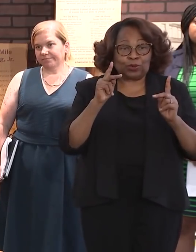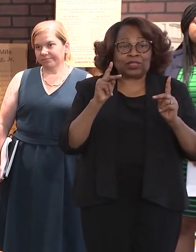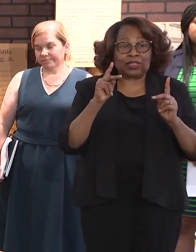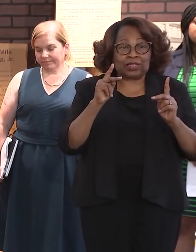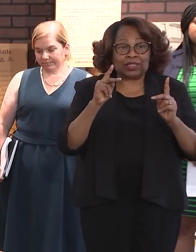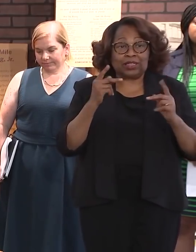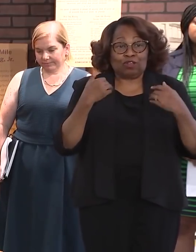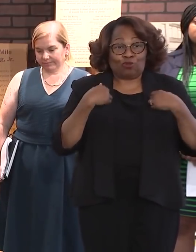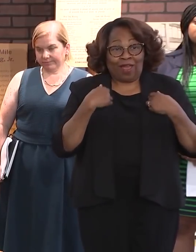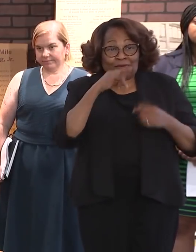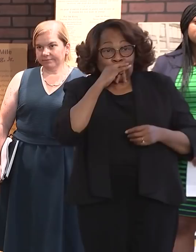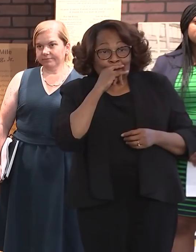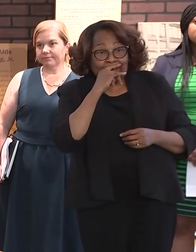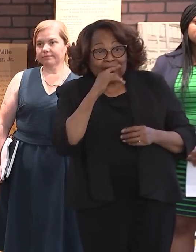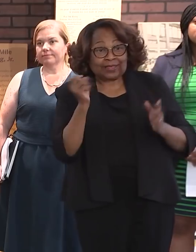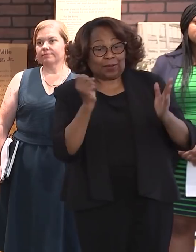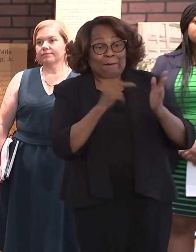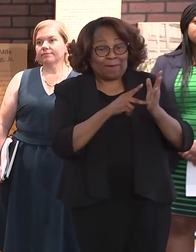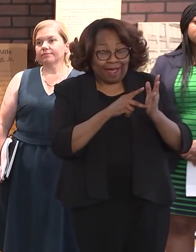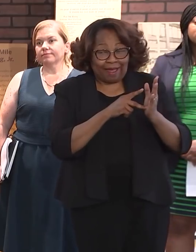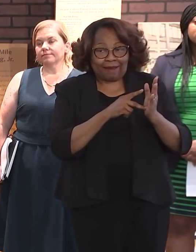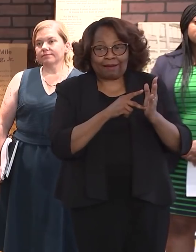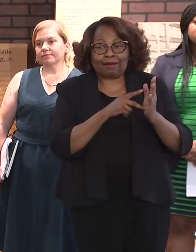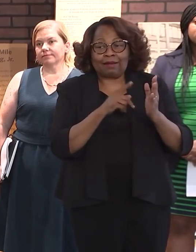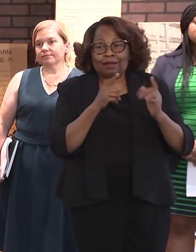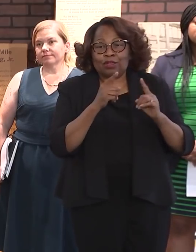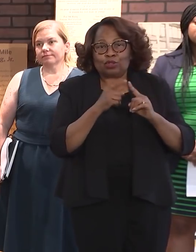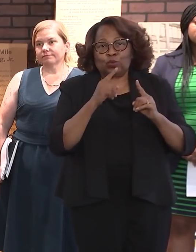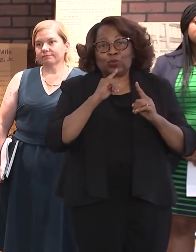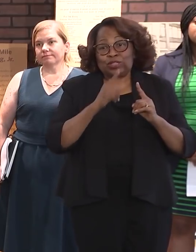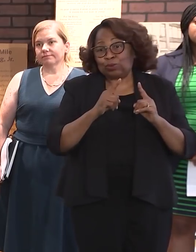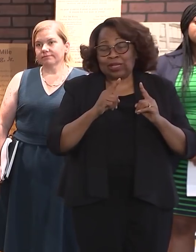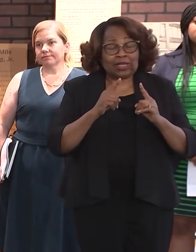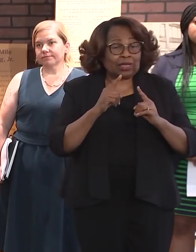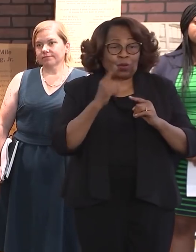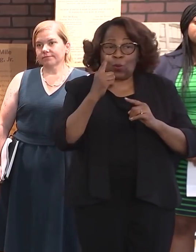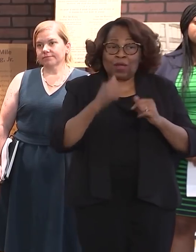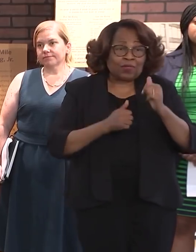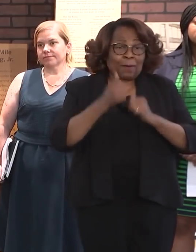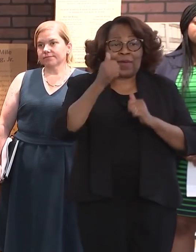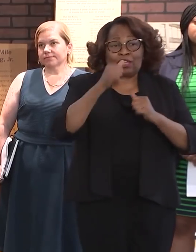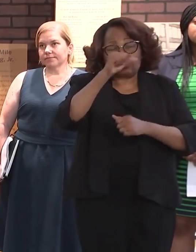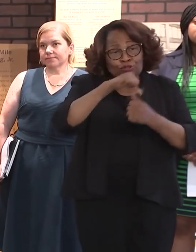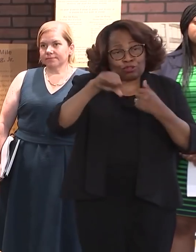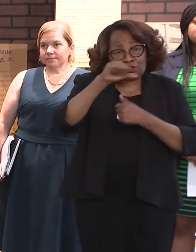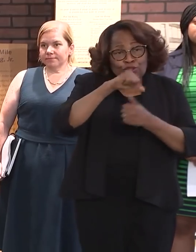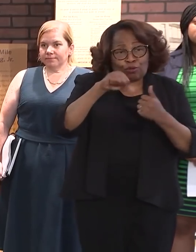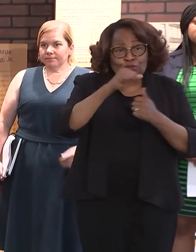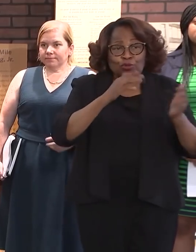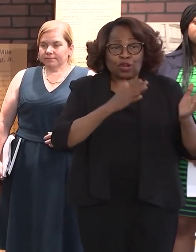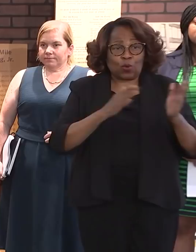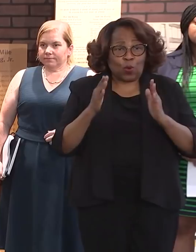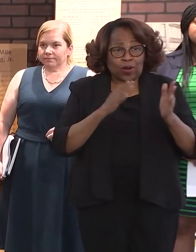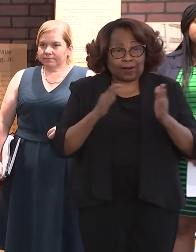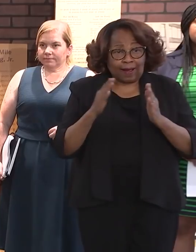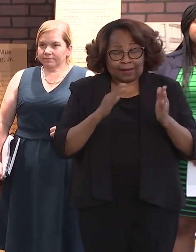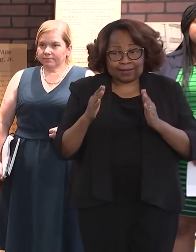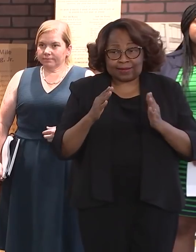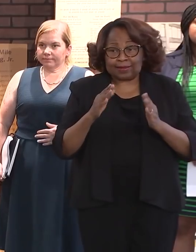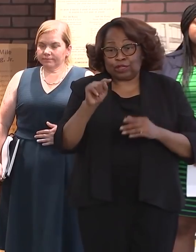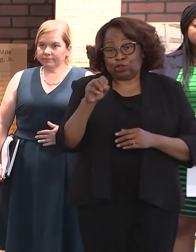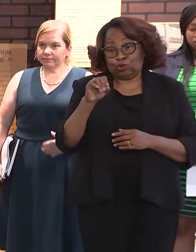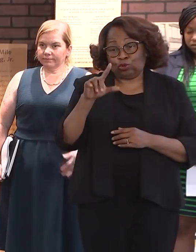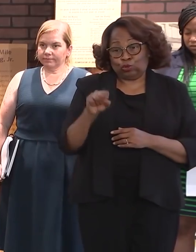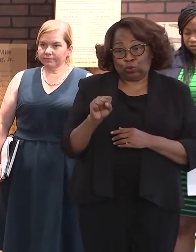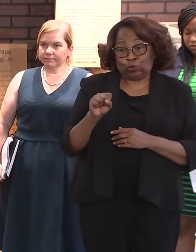to have their kids come back into what is really one of the major social and organizing tools,